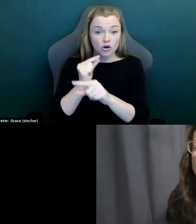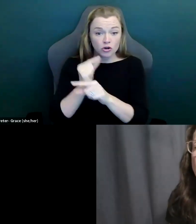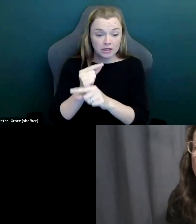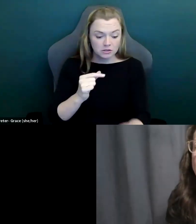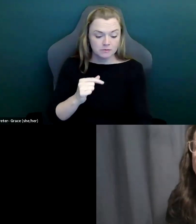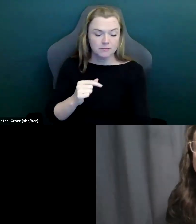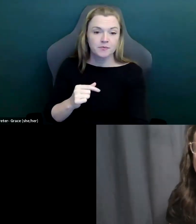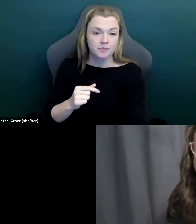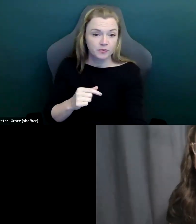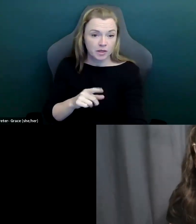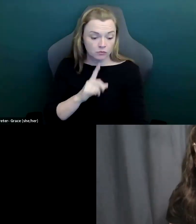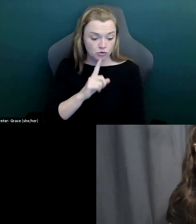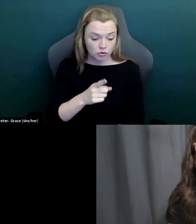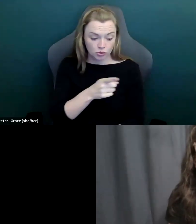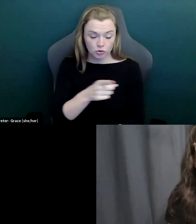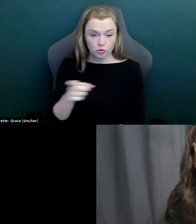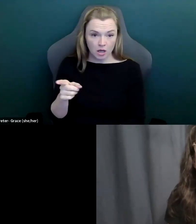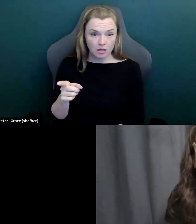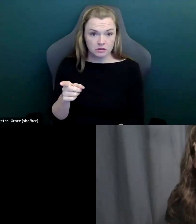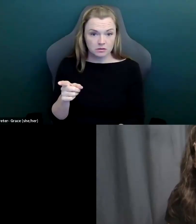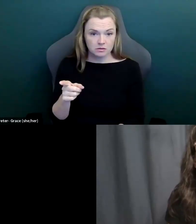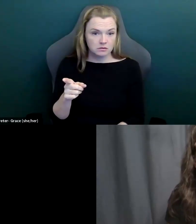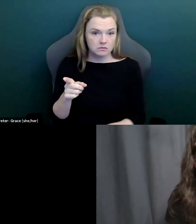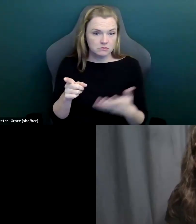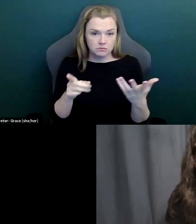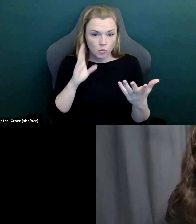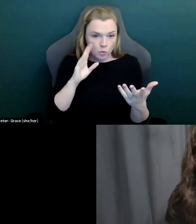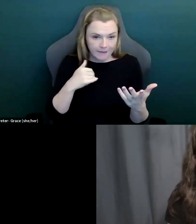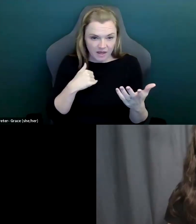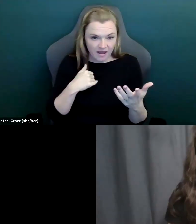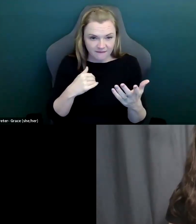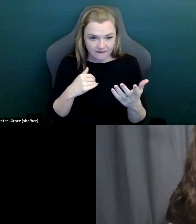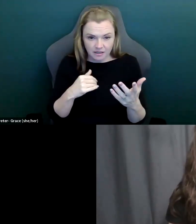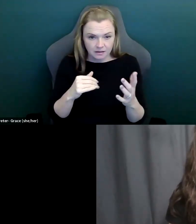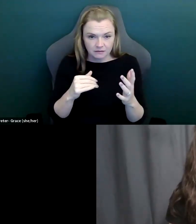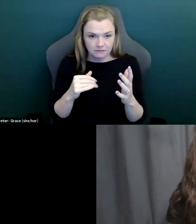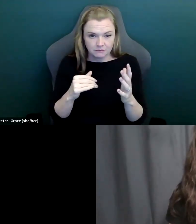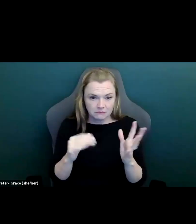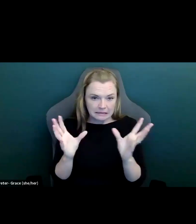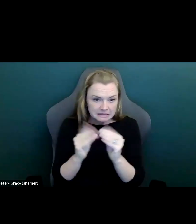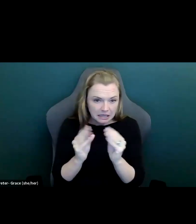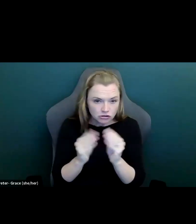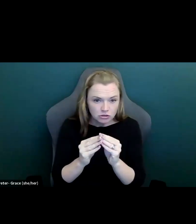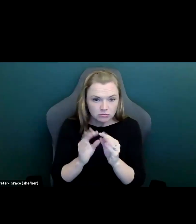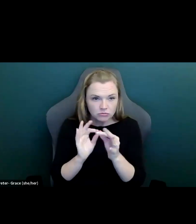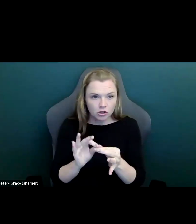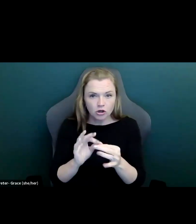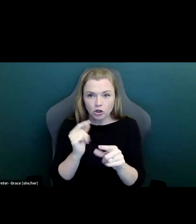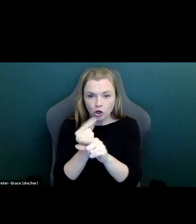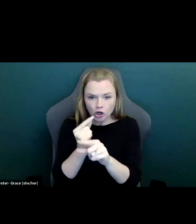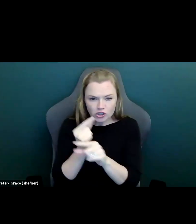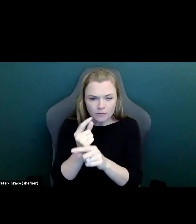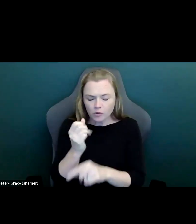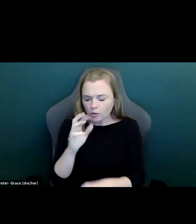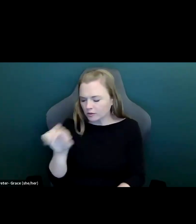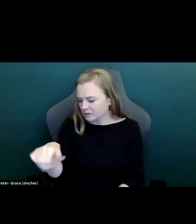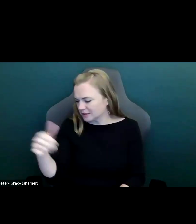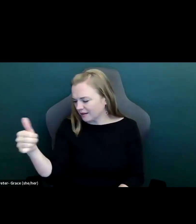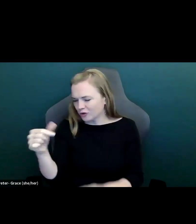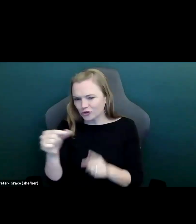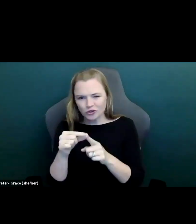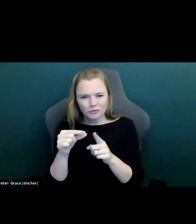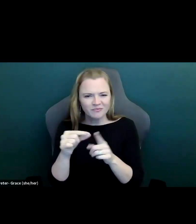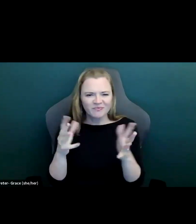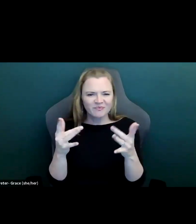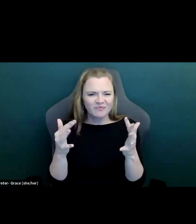all will be having a session on guardianship or what's the other term? What's the other